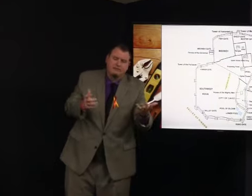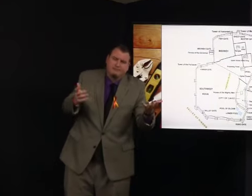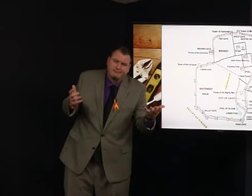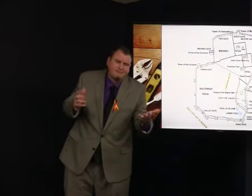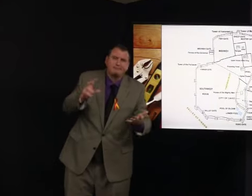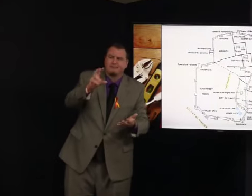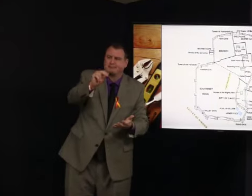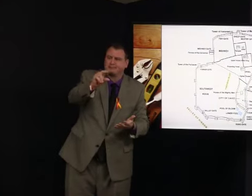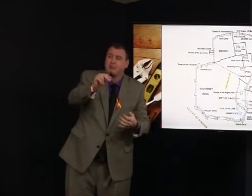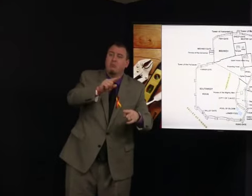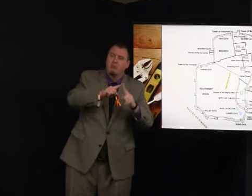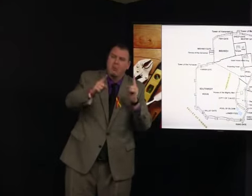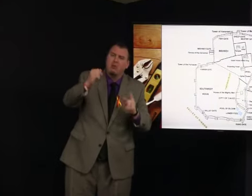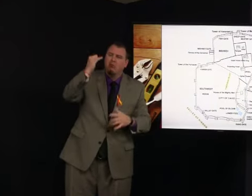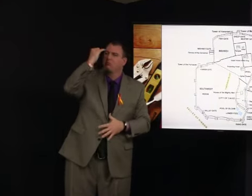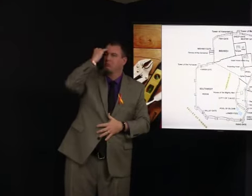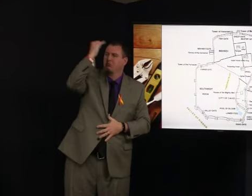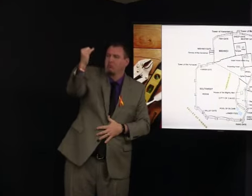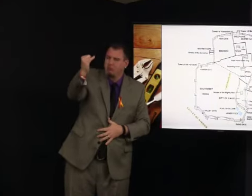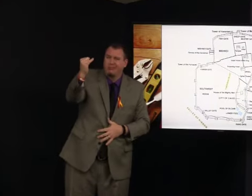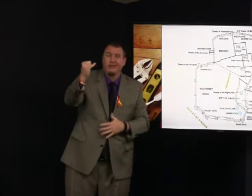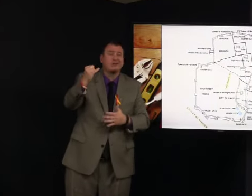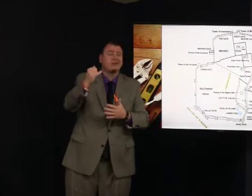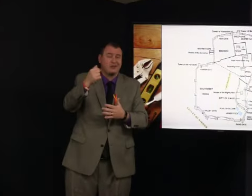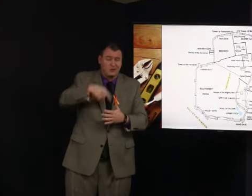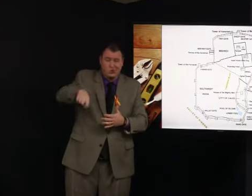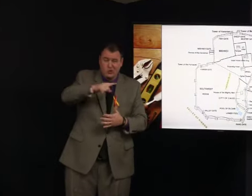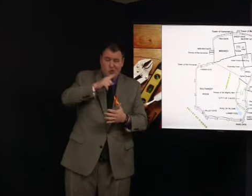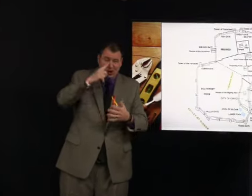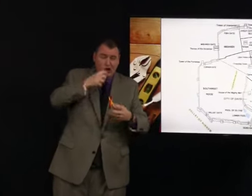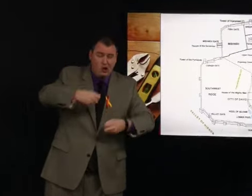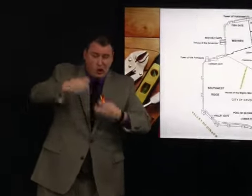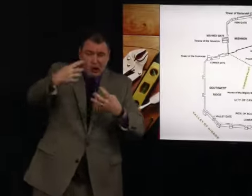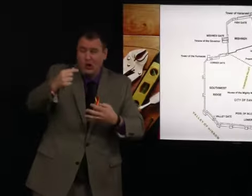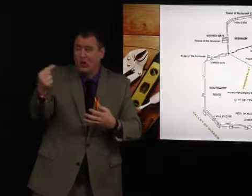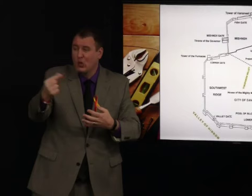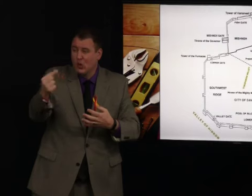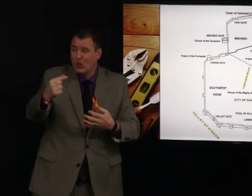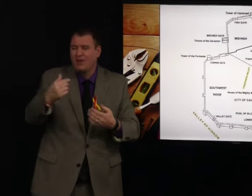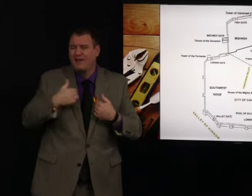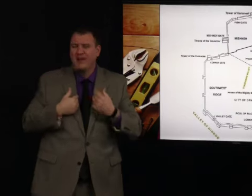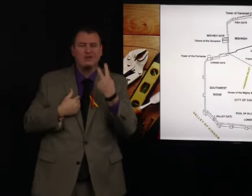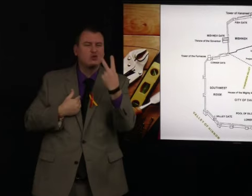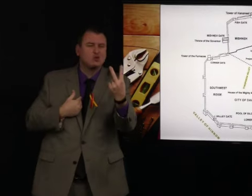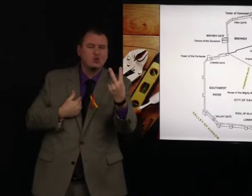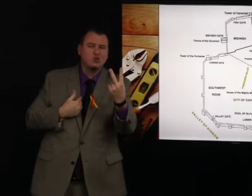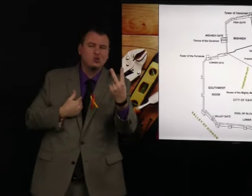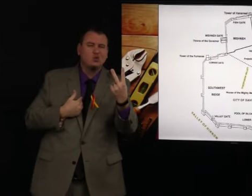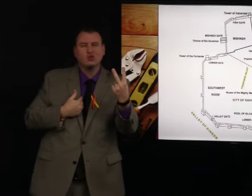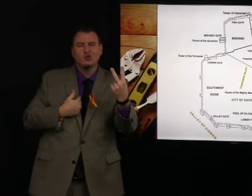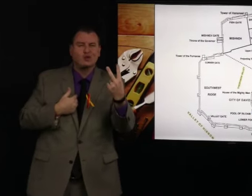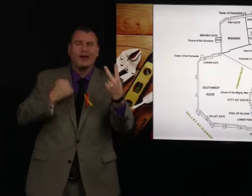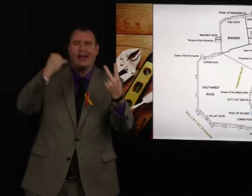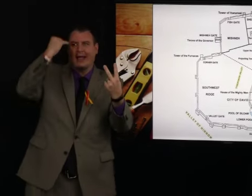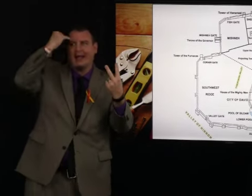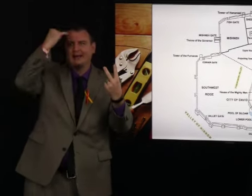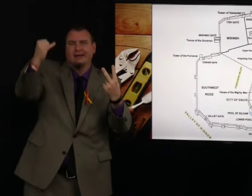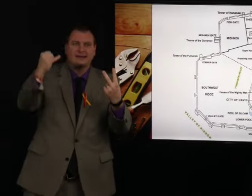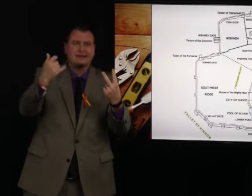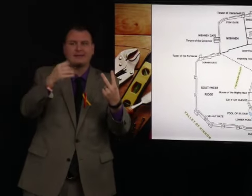So this here is not exactly what it might have looked like, but it's just